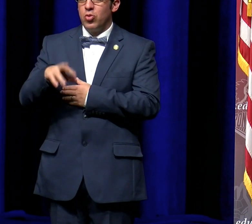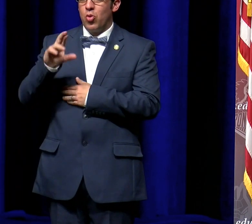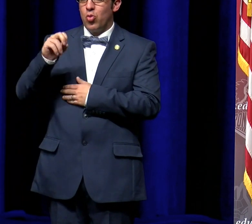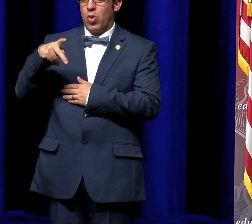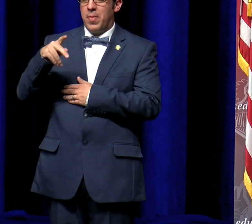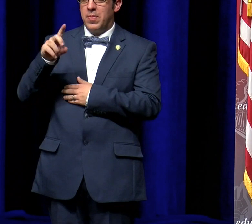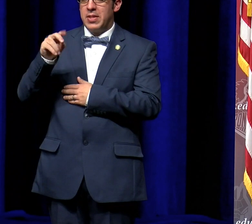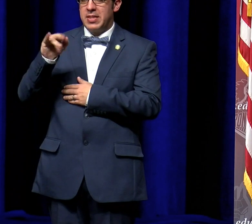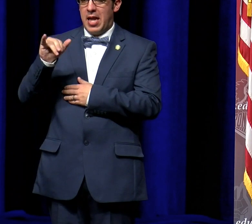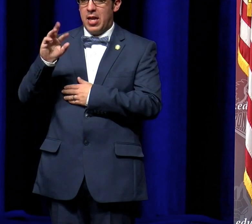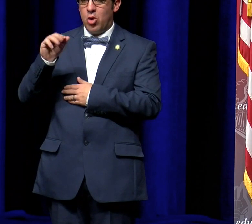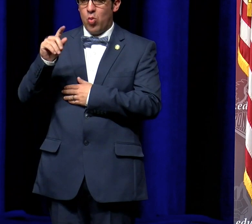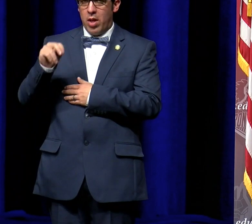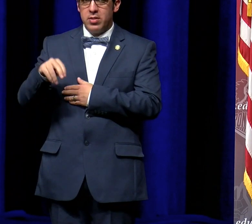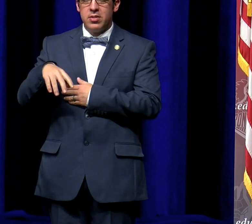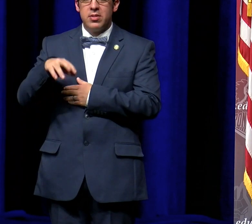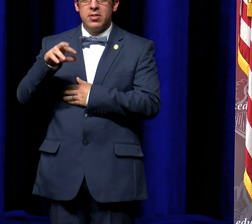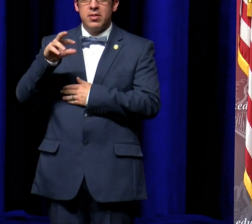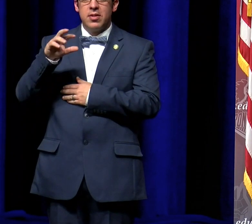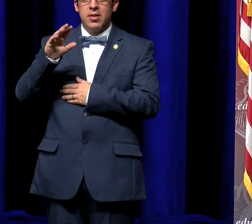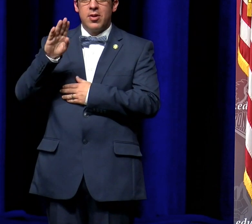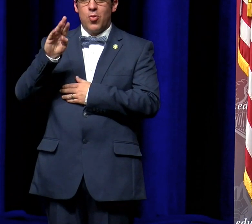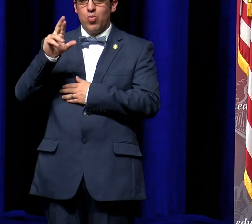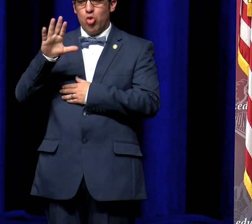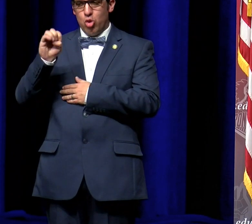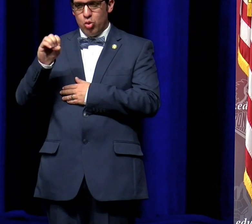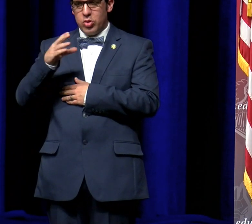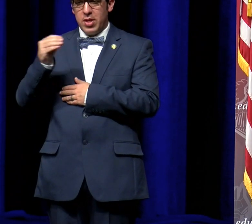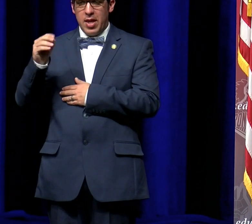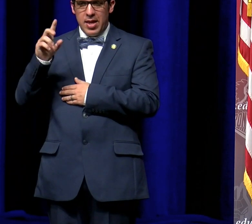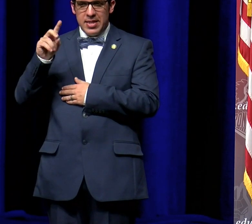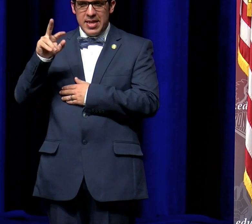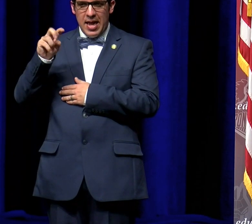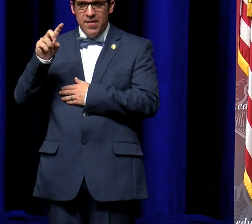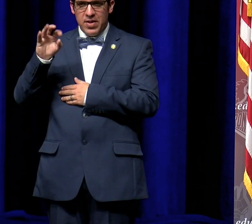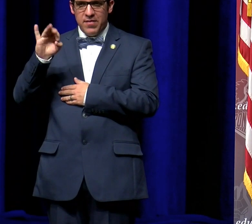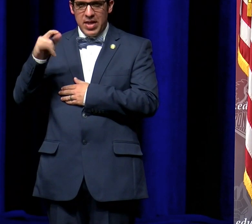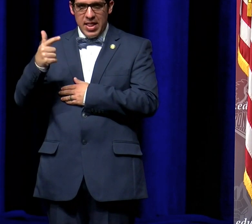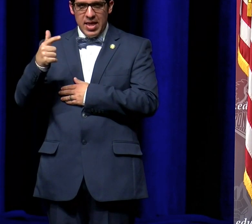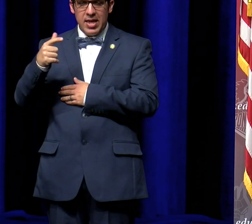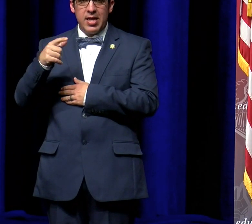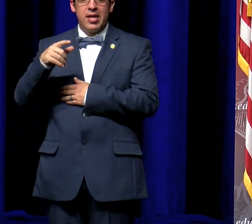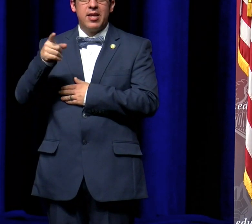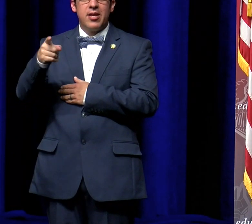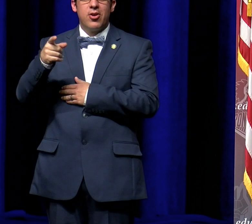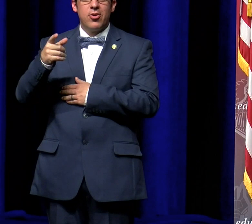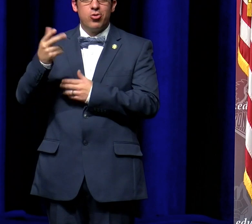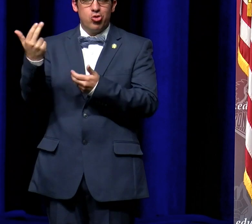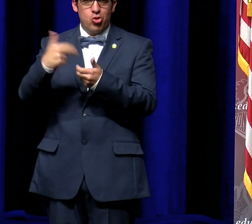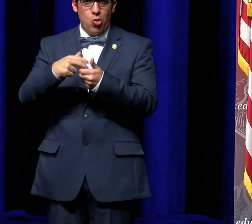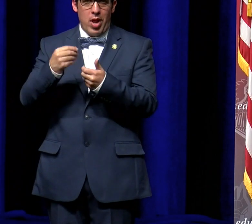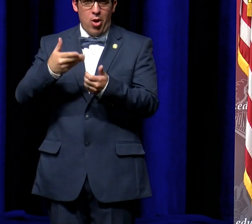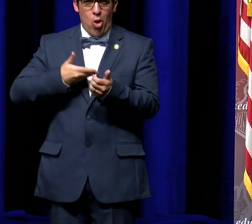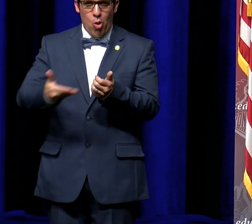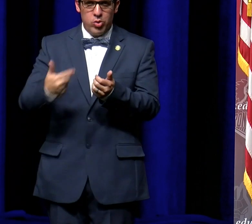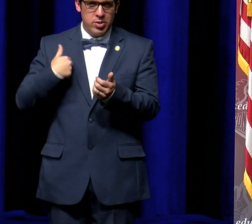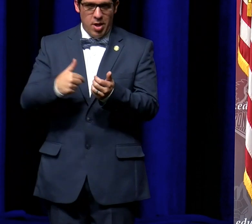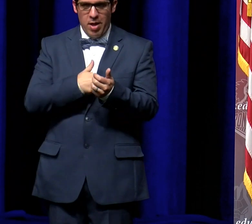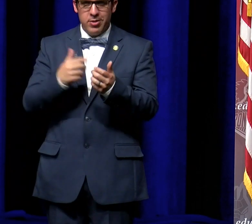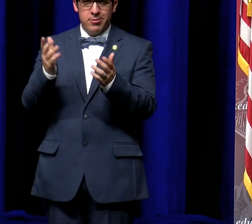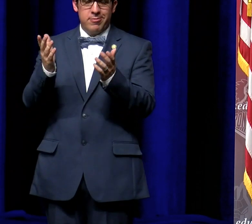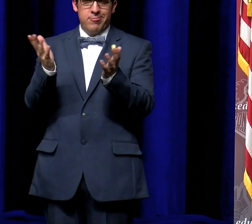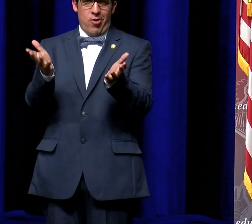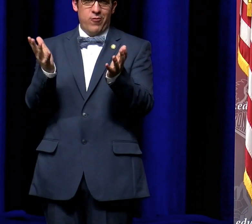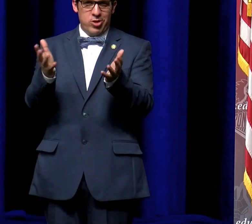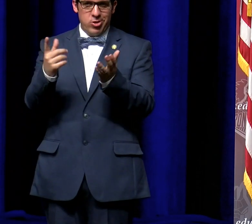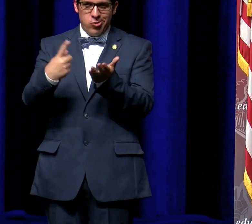Watson, Senator Bruce Malik, Representative David Fielding, for joining and hosting us and joining in the conversation. And I want to